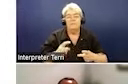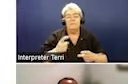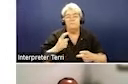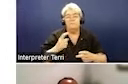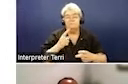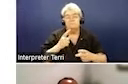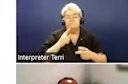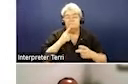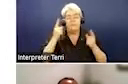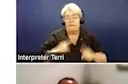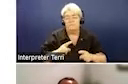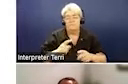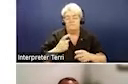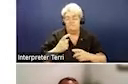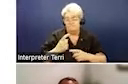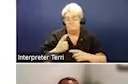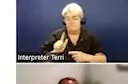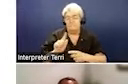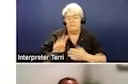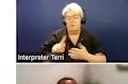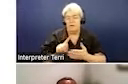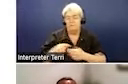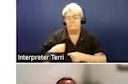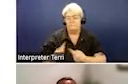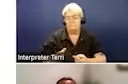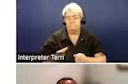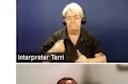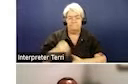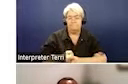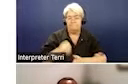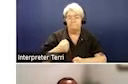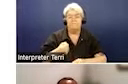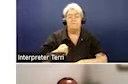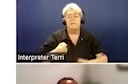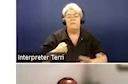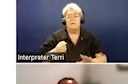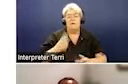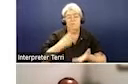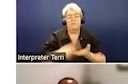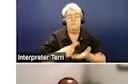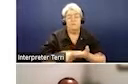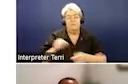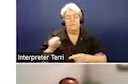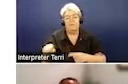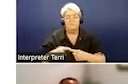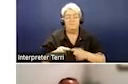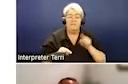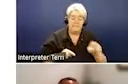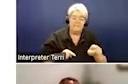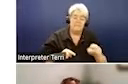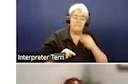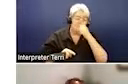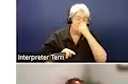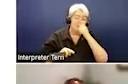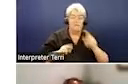significant events happen within the past 24 hours. We're going to speak to that in just a little bit. But this particular page we want to open up